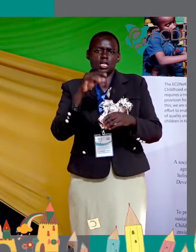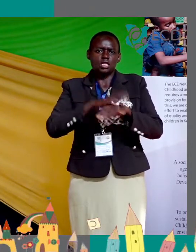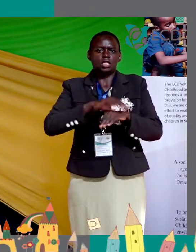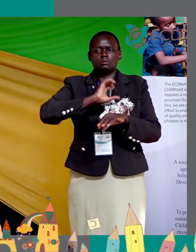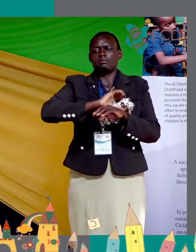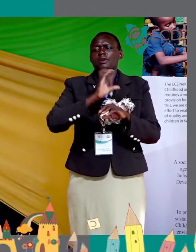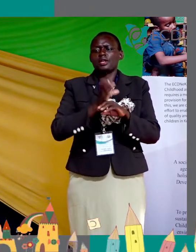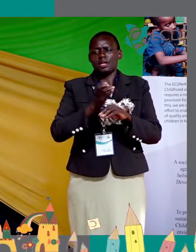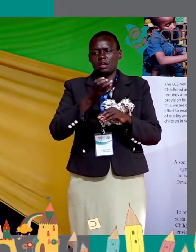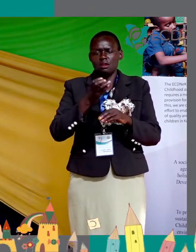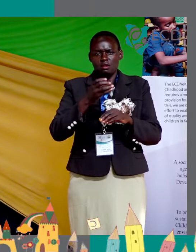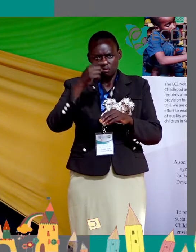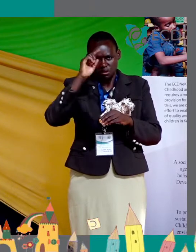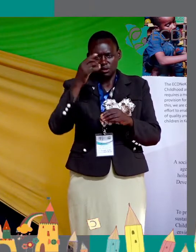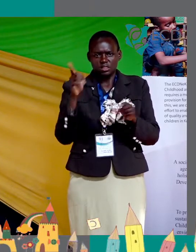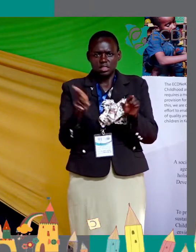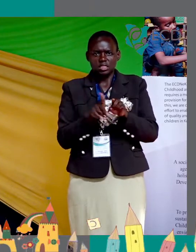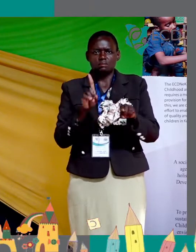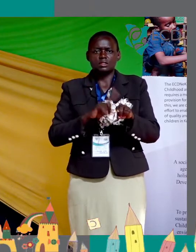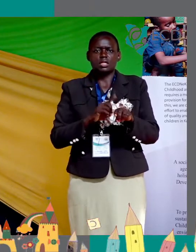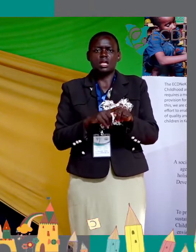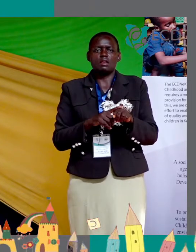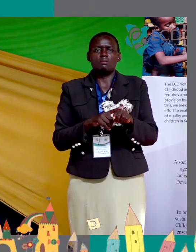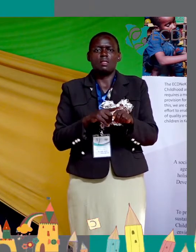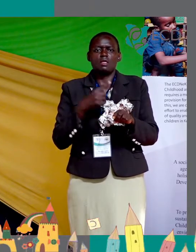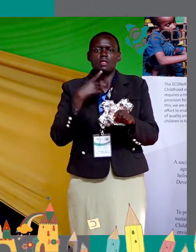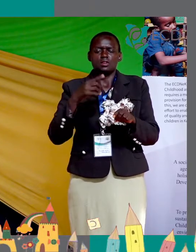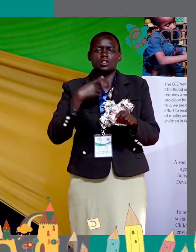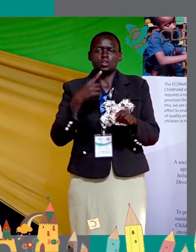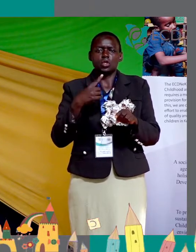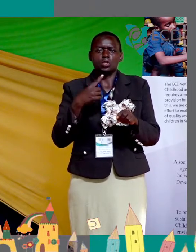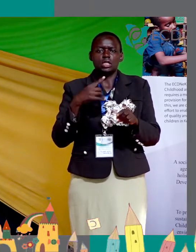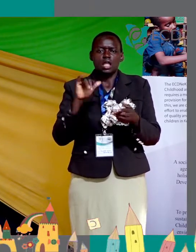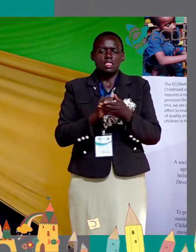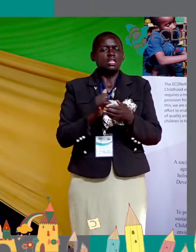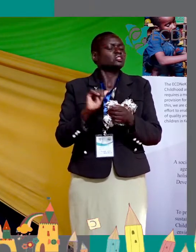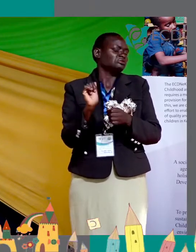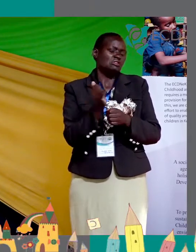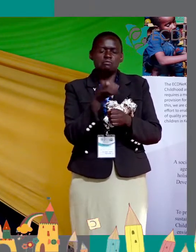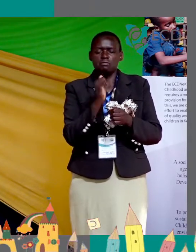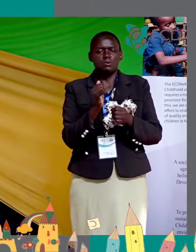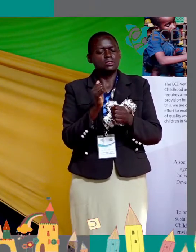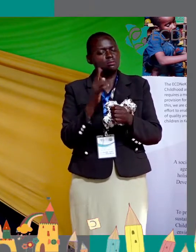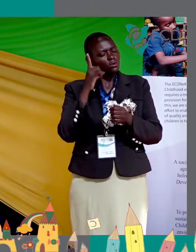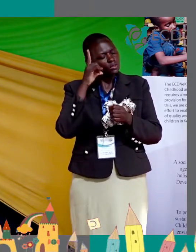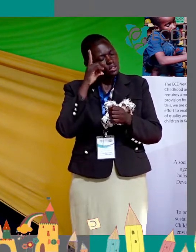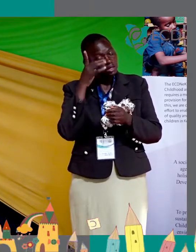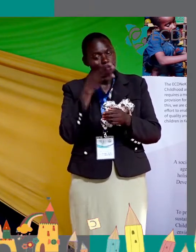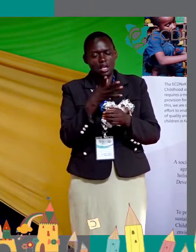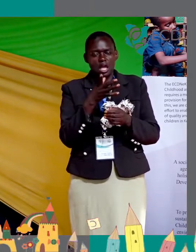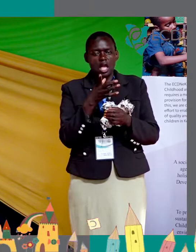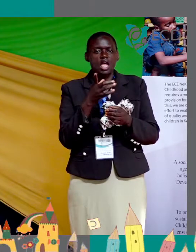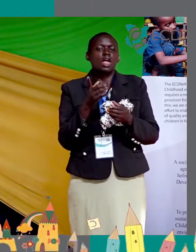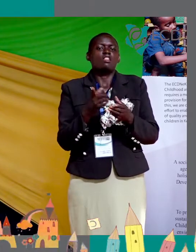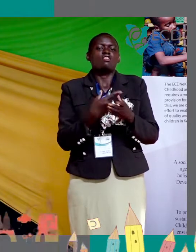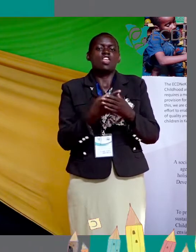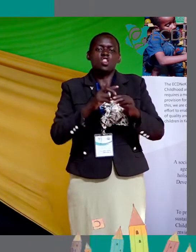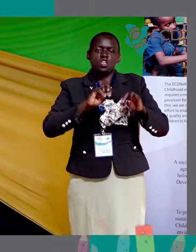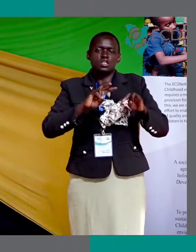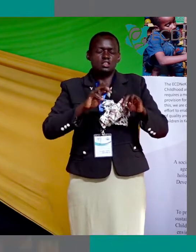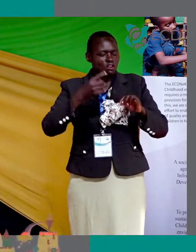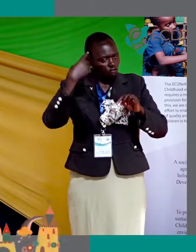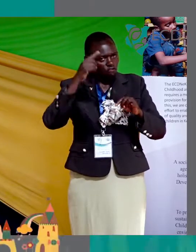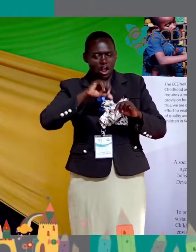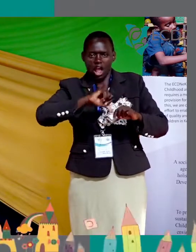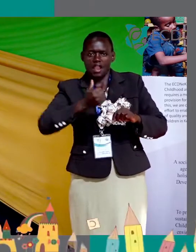pregnant. Because at that point in time that you are being told that now you cannot sleep in your bed that is comfortable, then you are being told to look for a